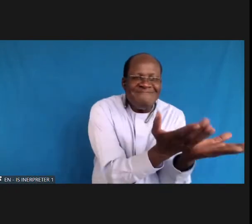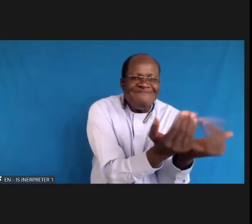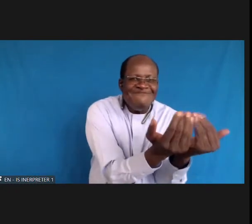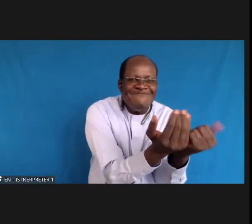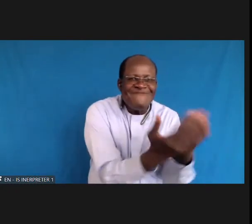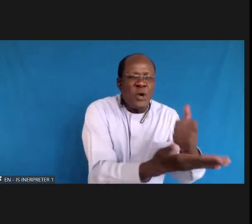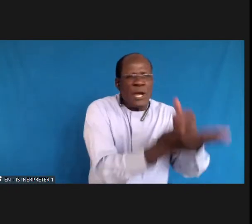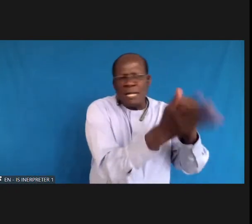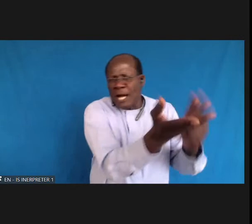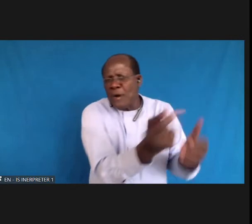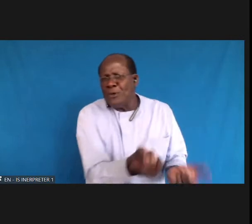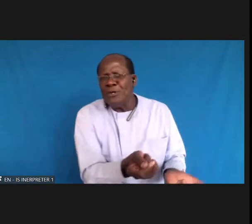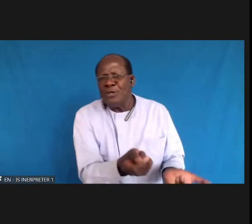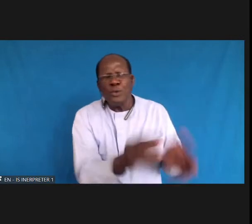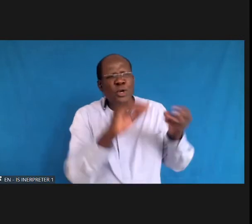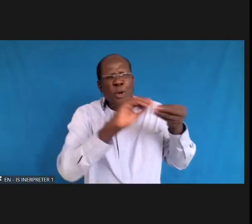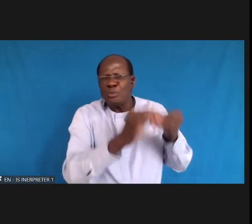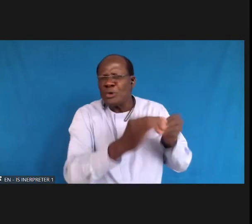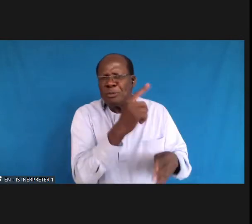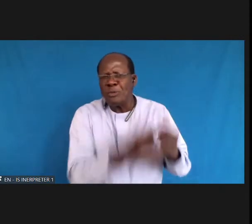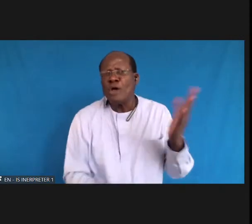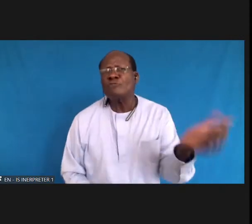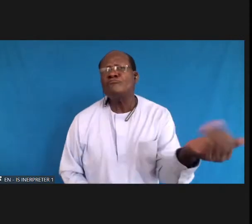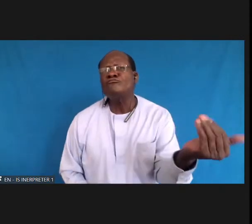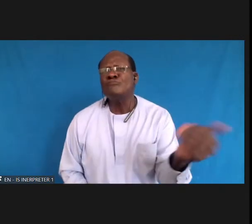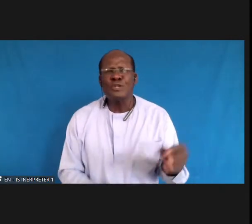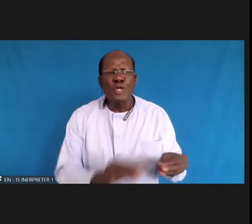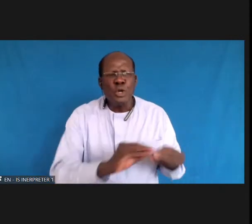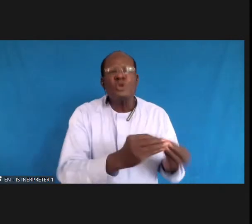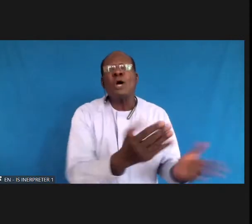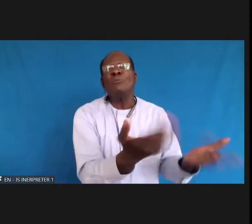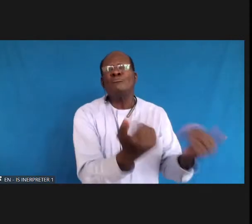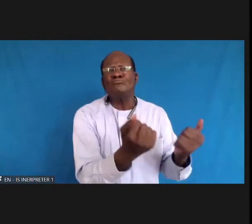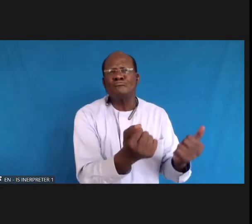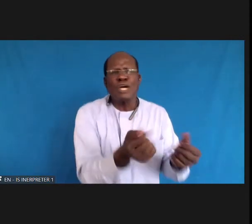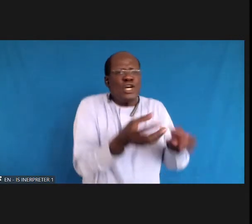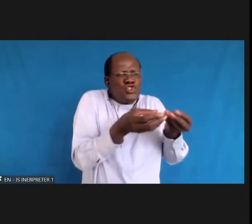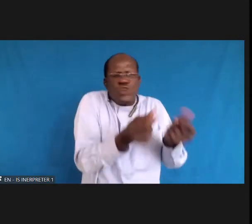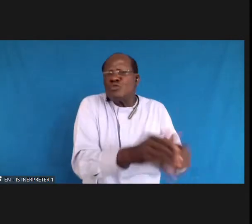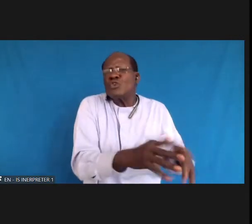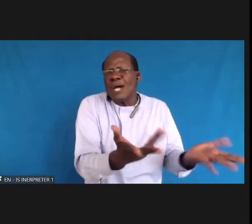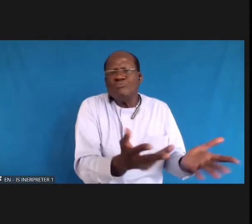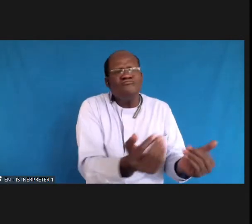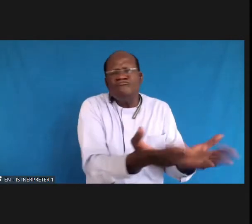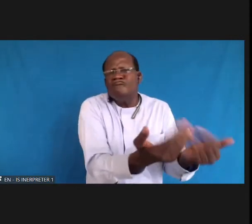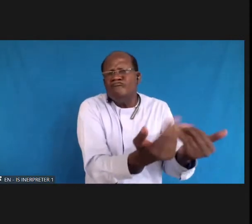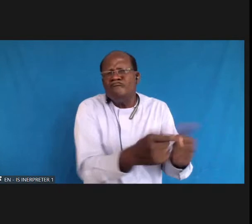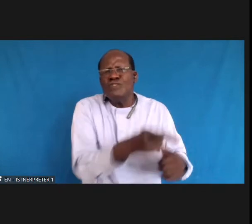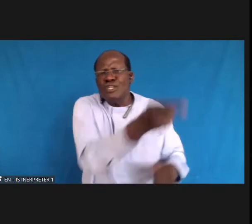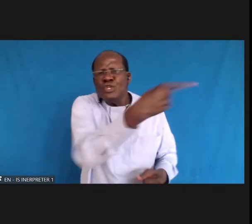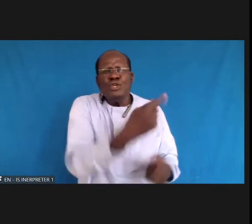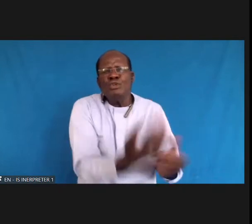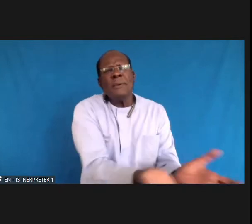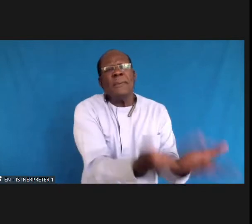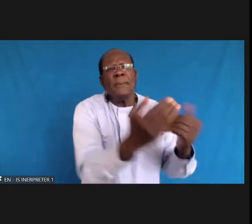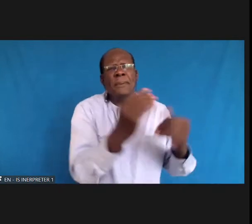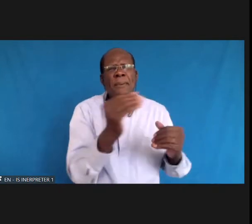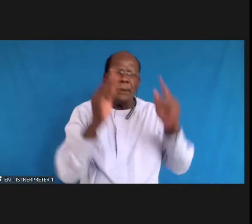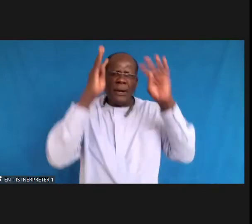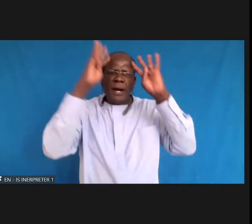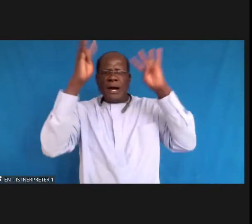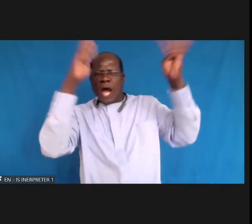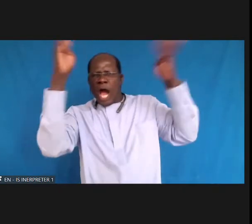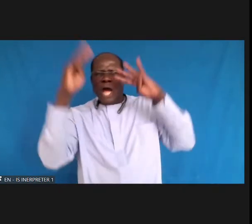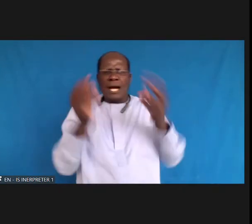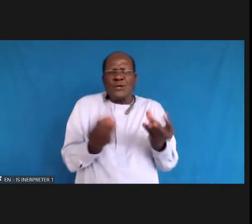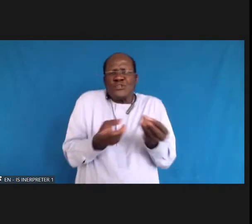are the problem? How best do you think are the solution? And also, can you also come up with solutions? So I